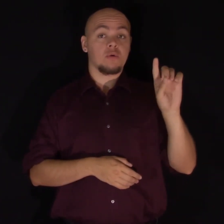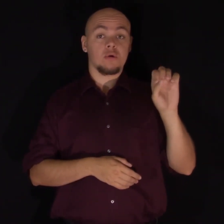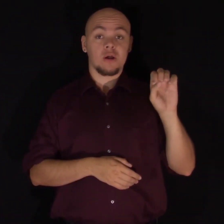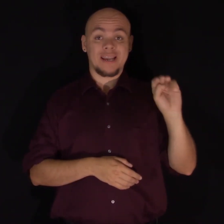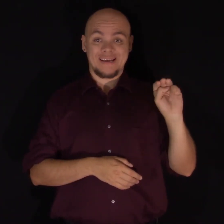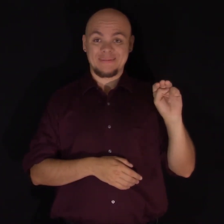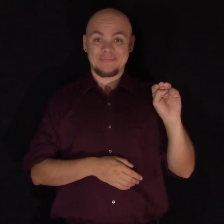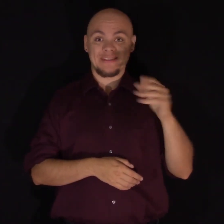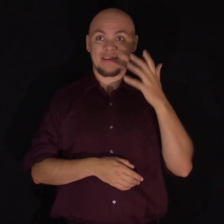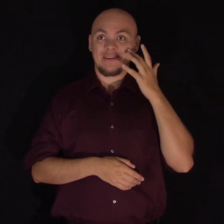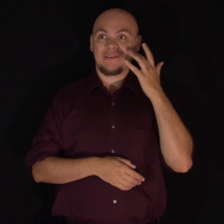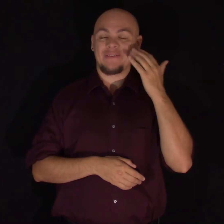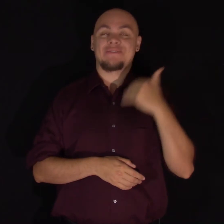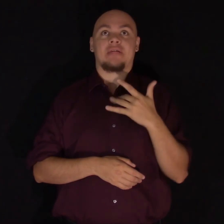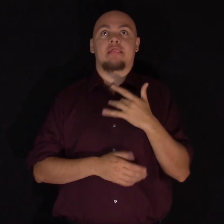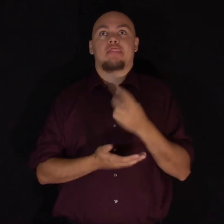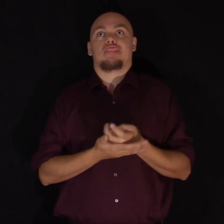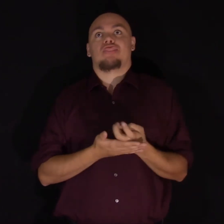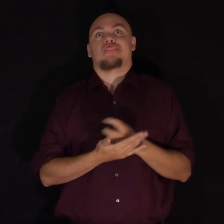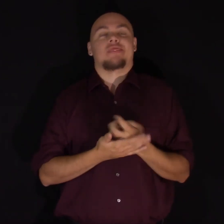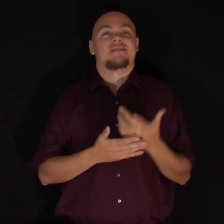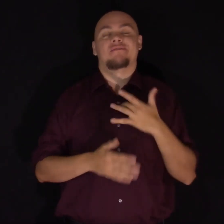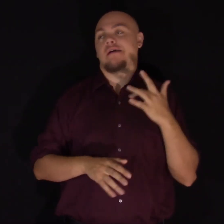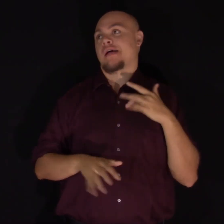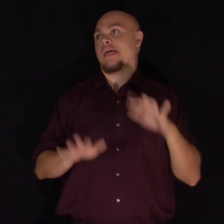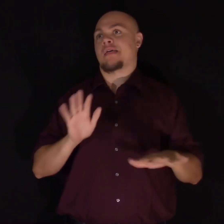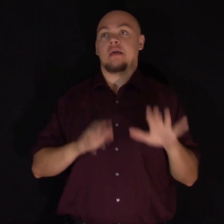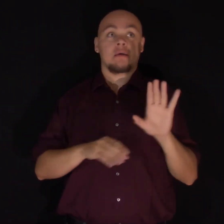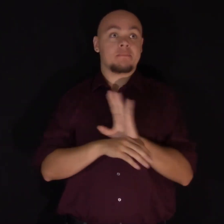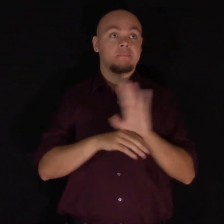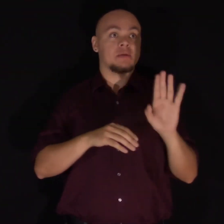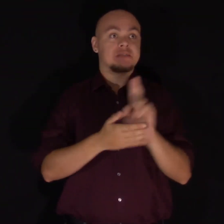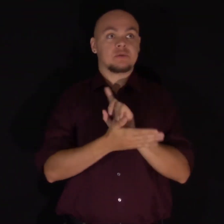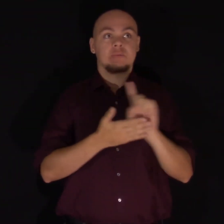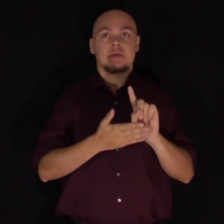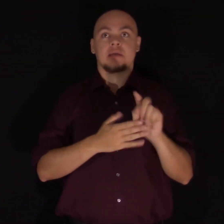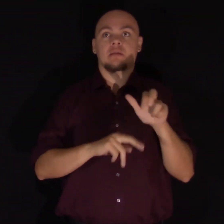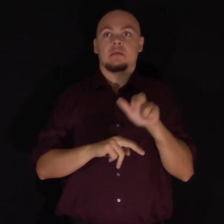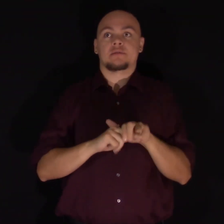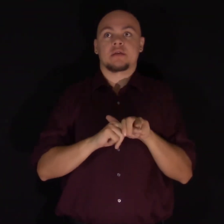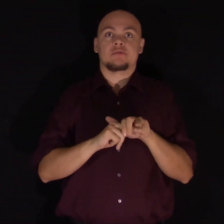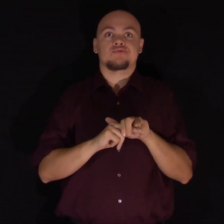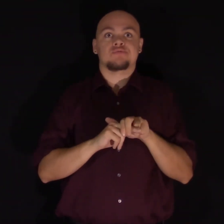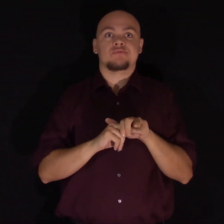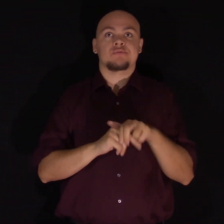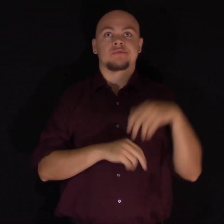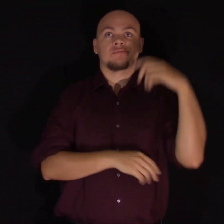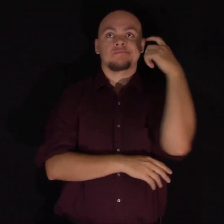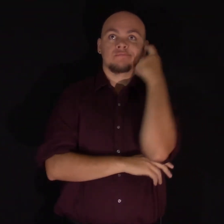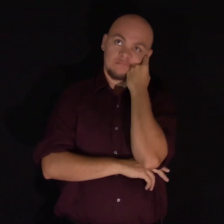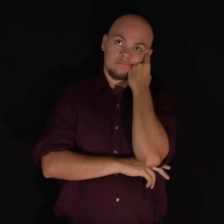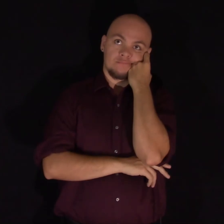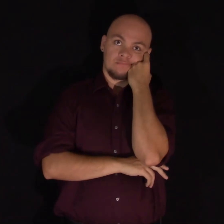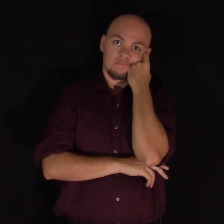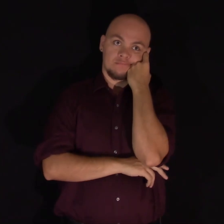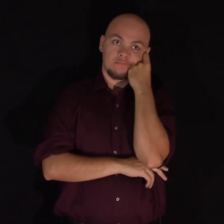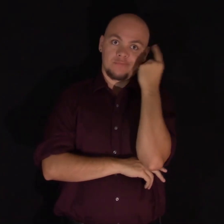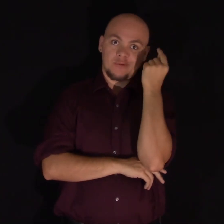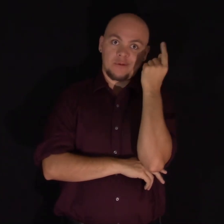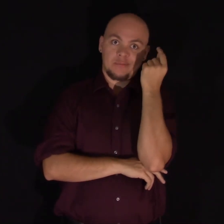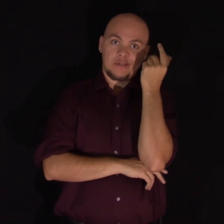This restlessness that we feel when we have this super busy week and then we're lying on the couch on a Sunday afternoon thinking, all right, what am I